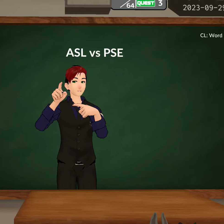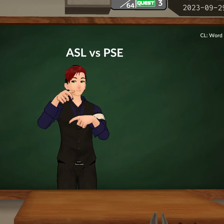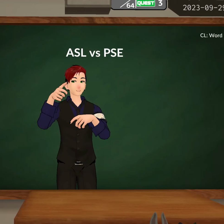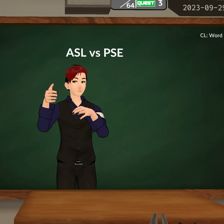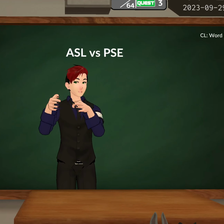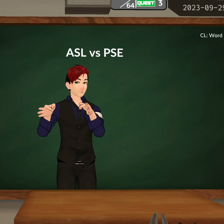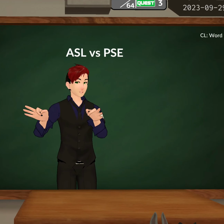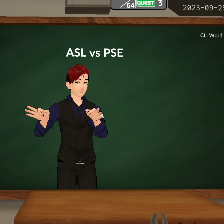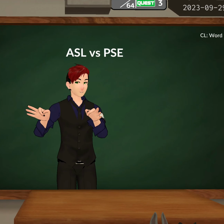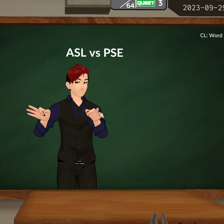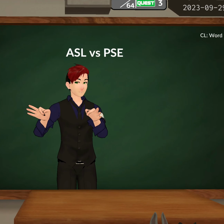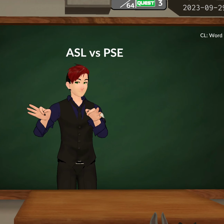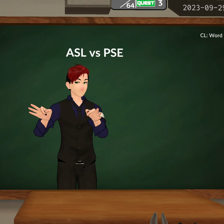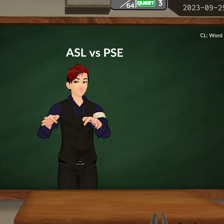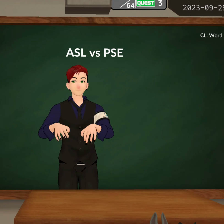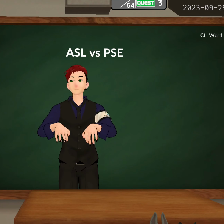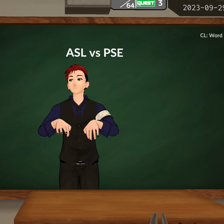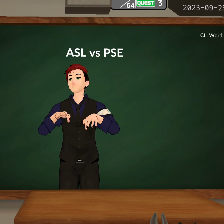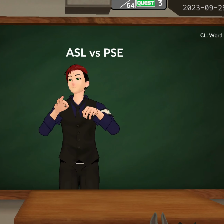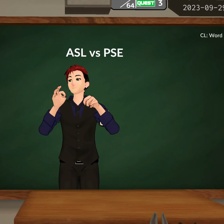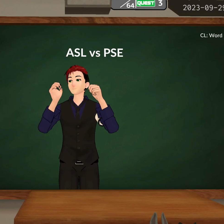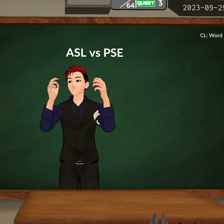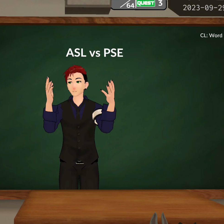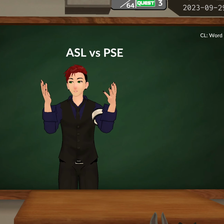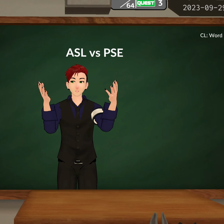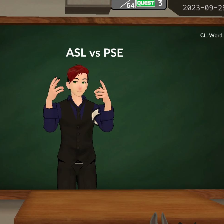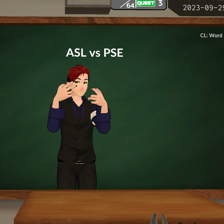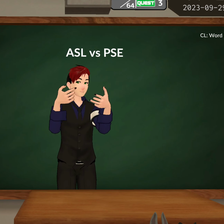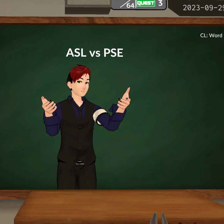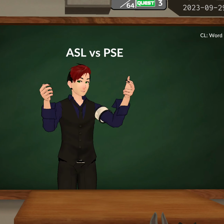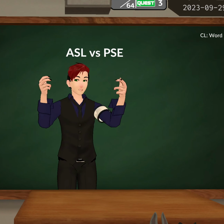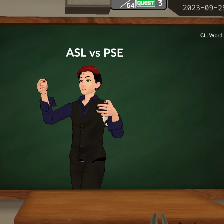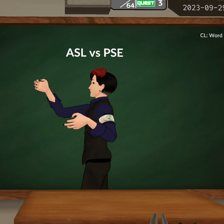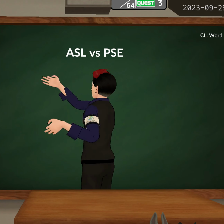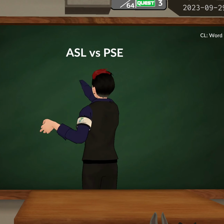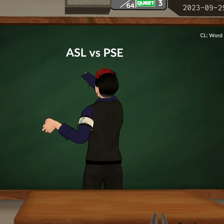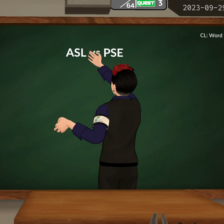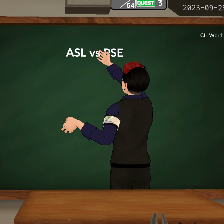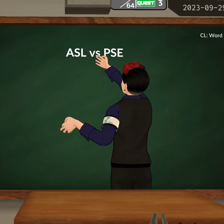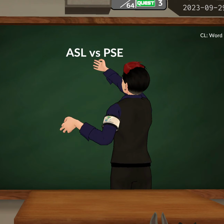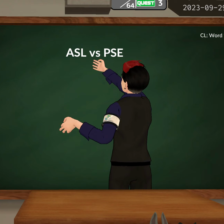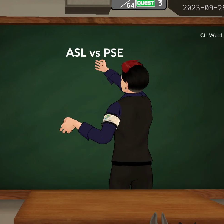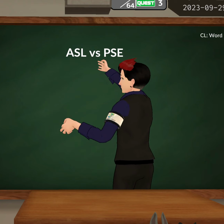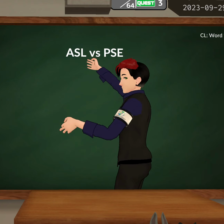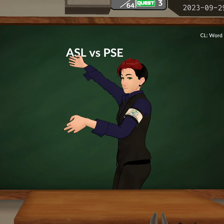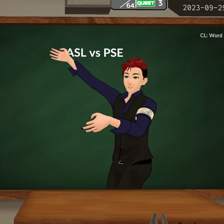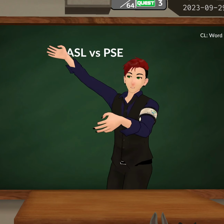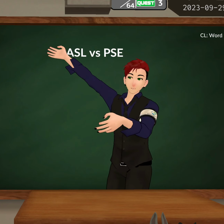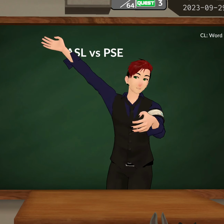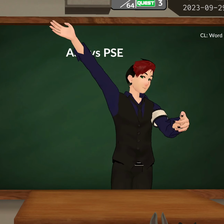compares to other languages. So, the main topic of today, ASL versus